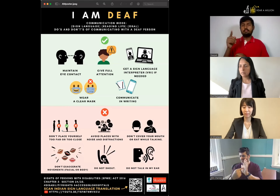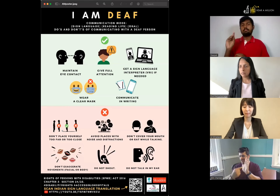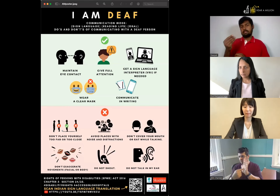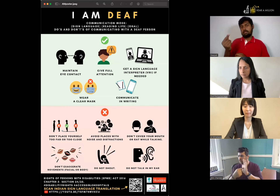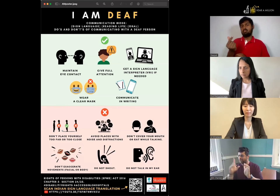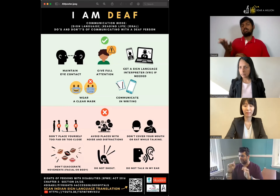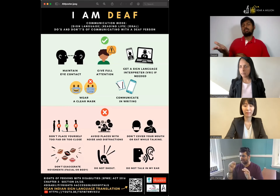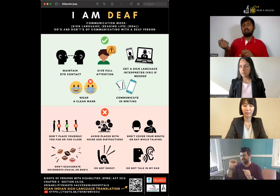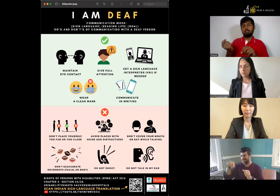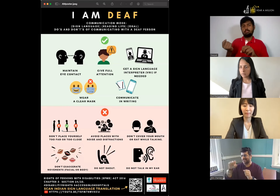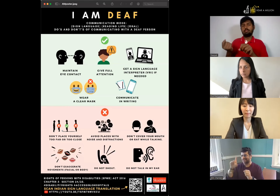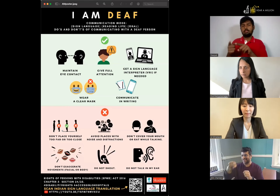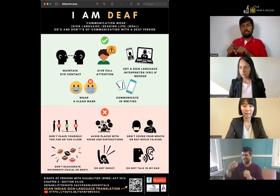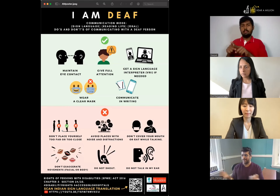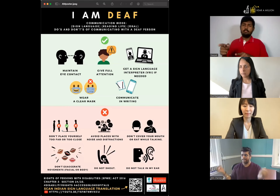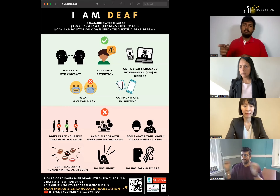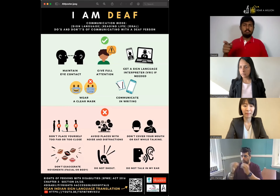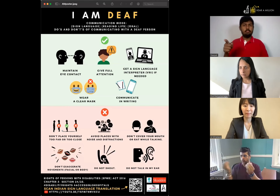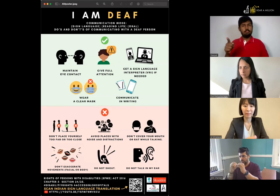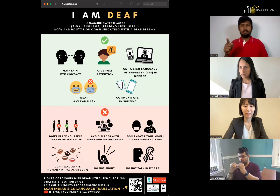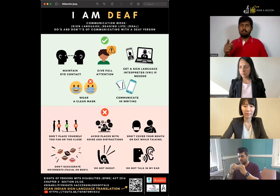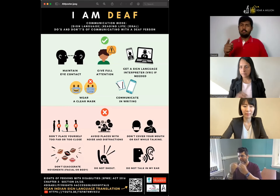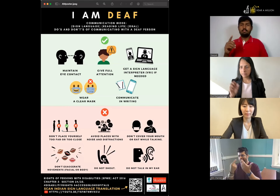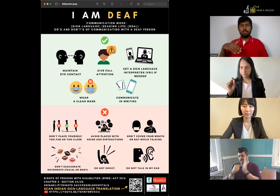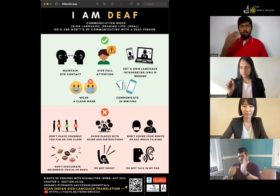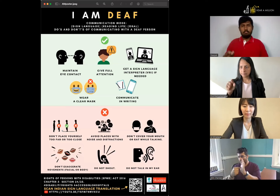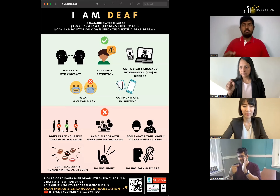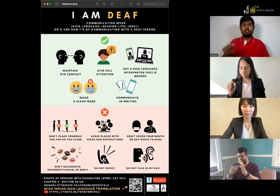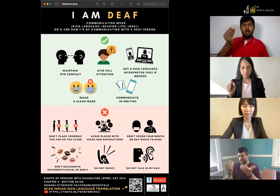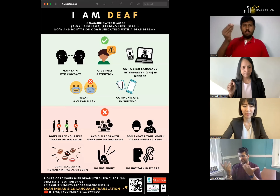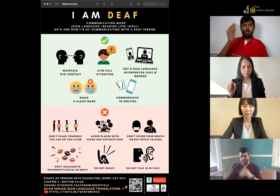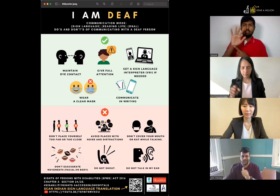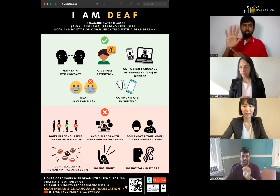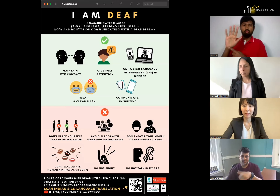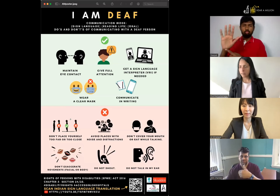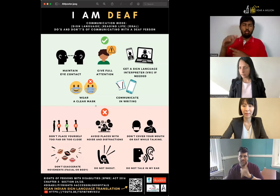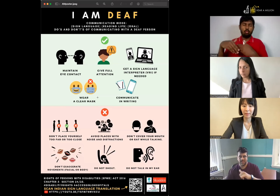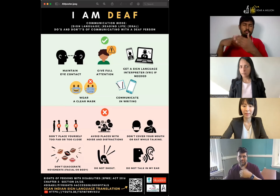in communication, and just one example. And we definitely need more of these.